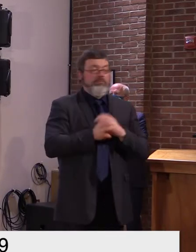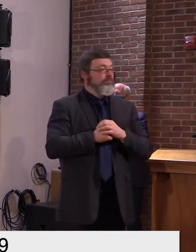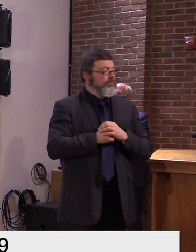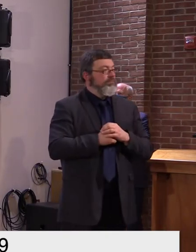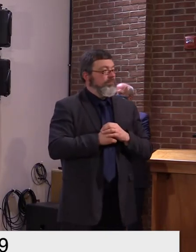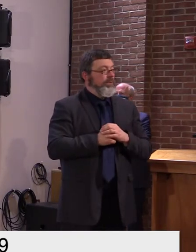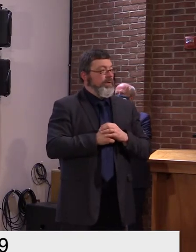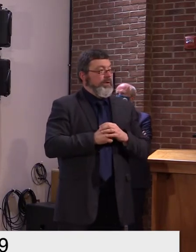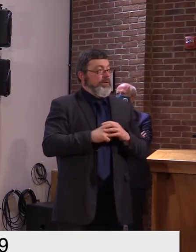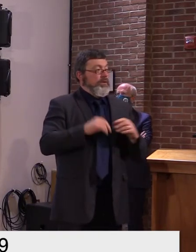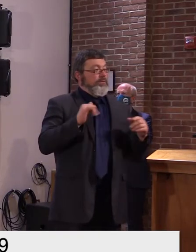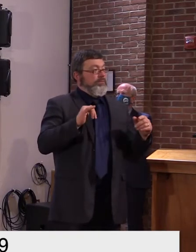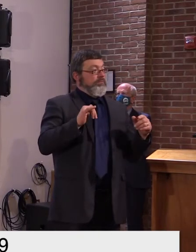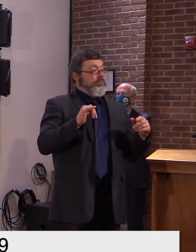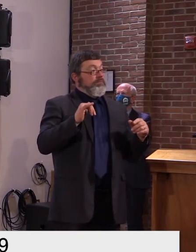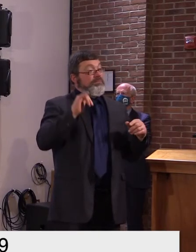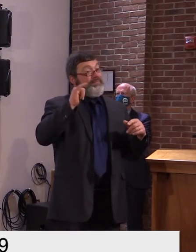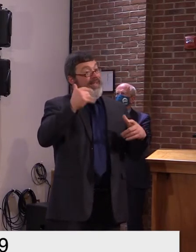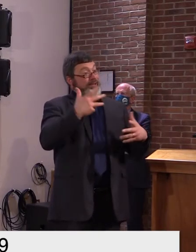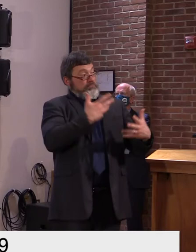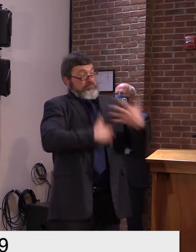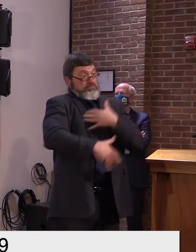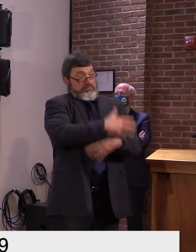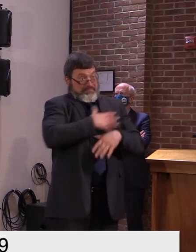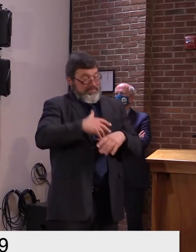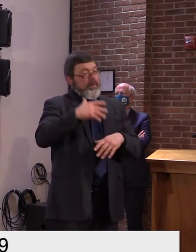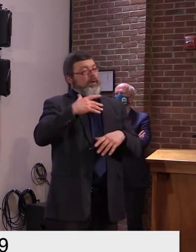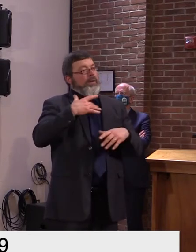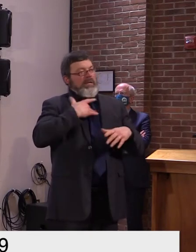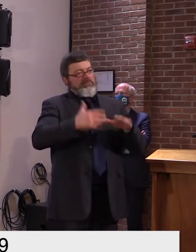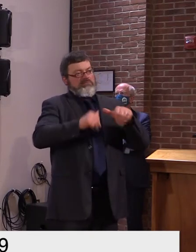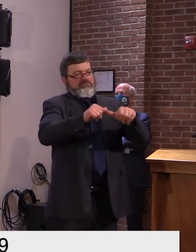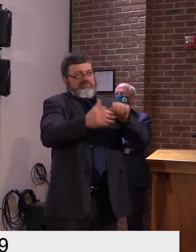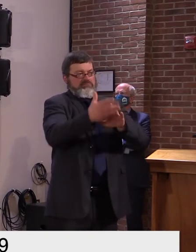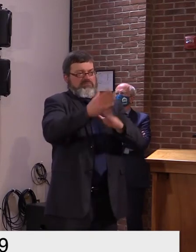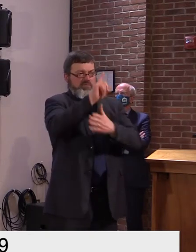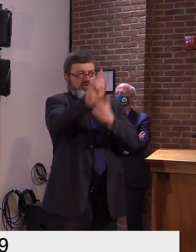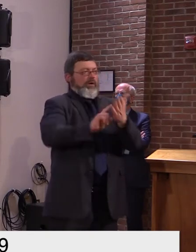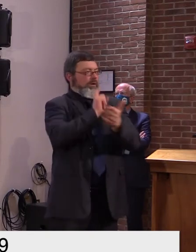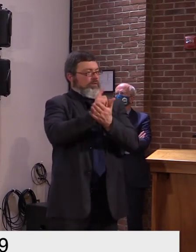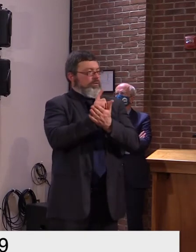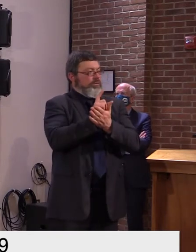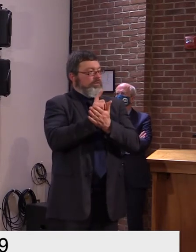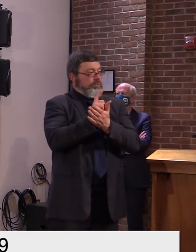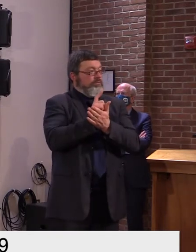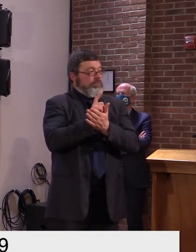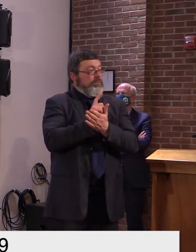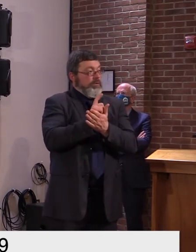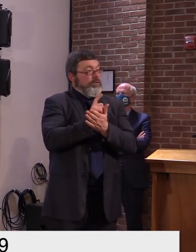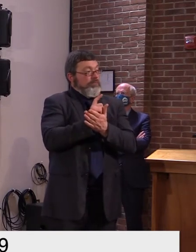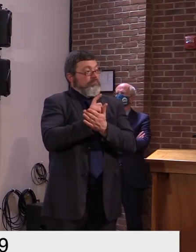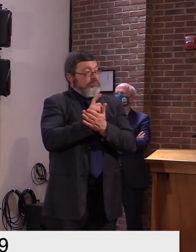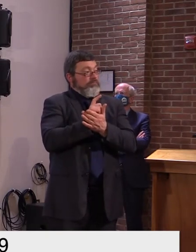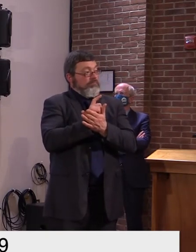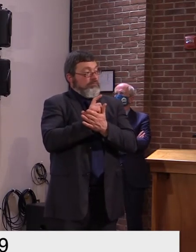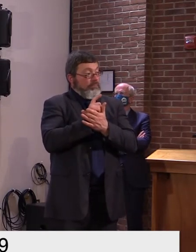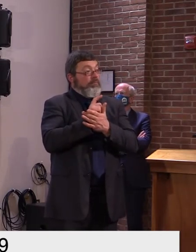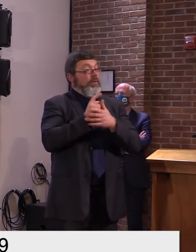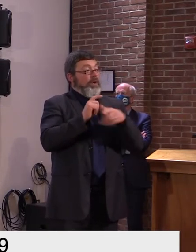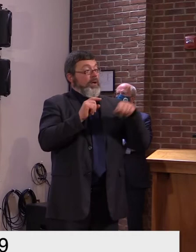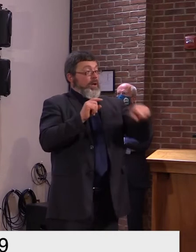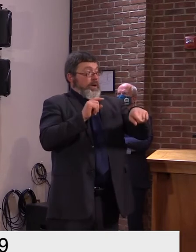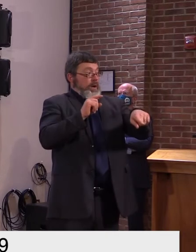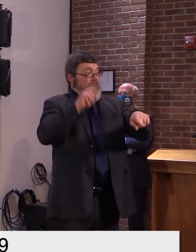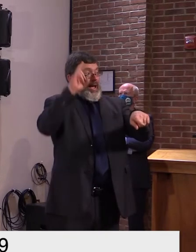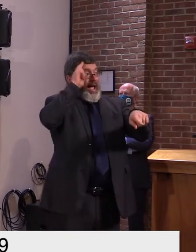real is one of their infusion centers or rooms will then be COVID positive, because by definition, it's a COVID